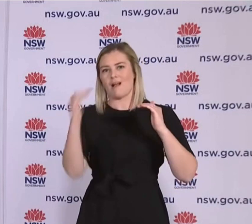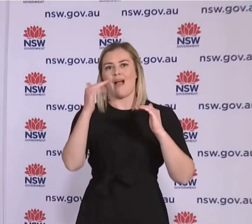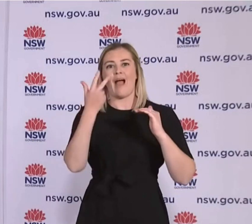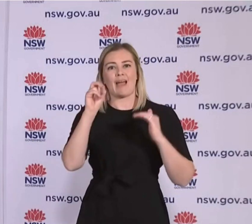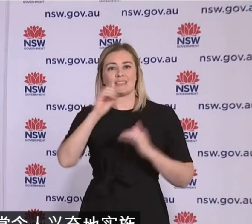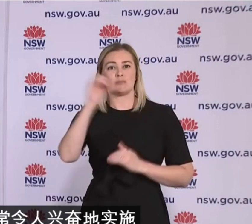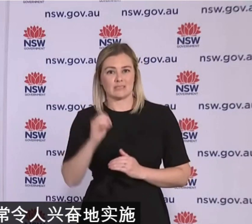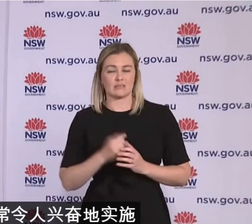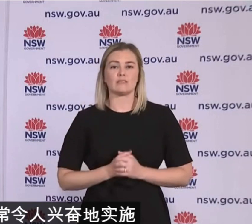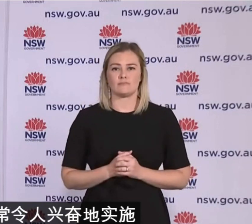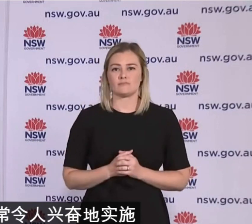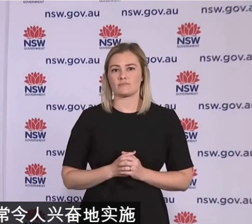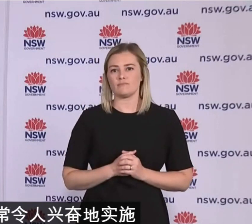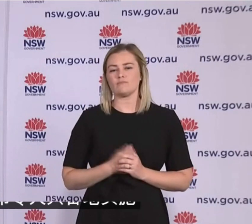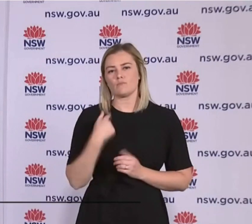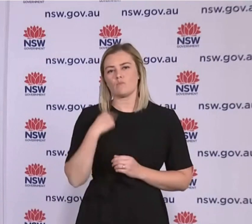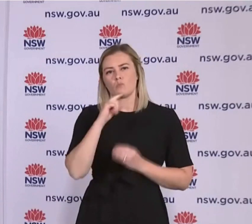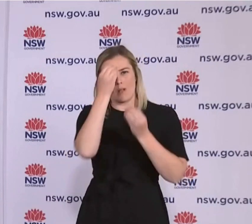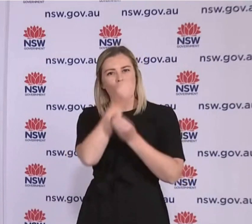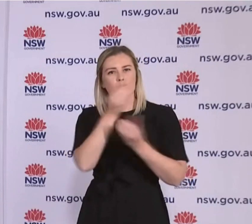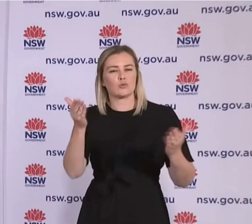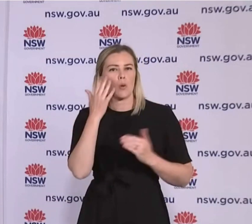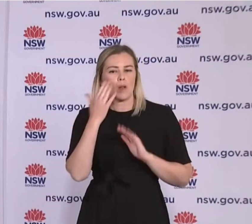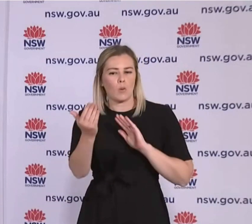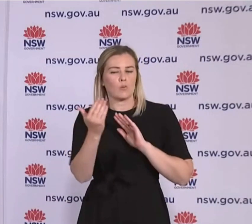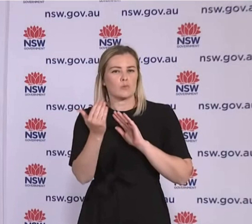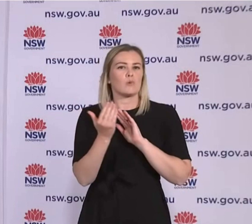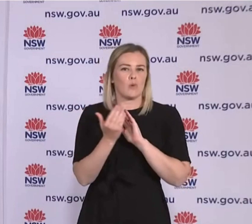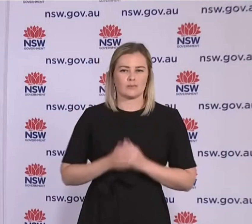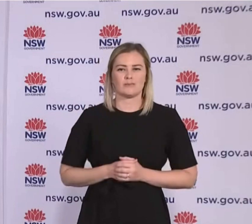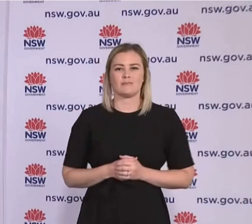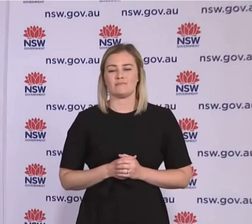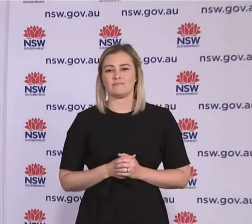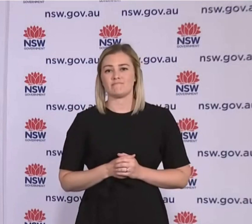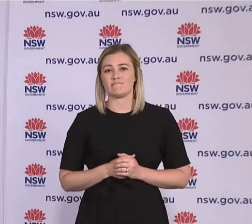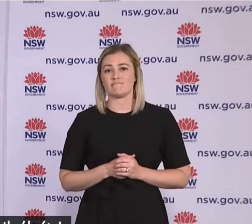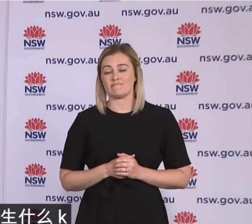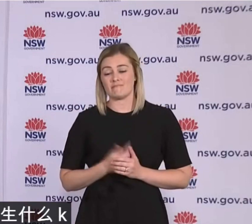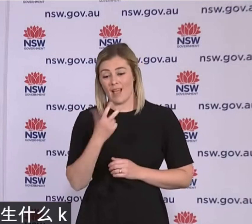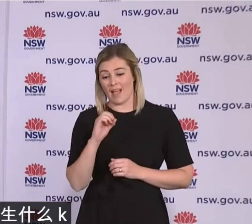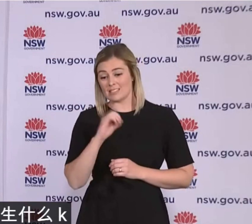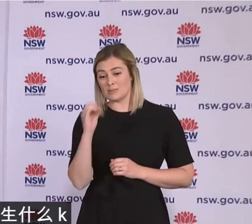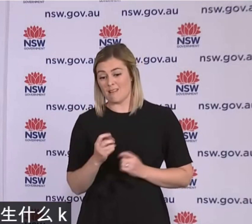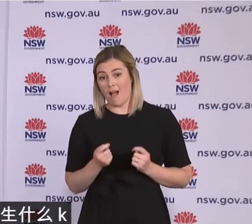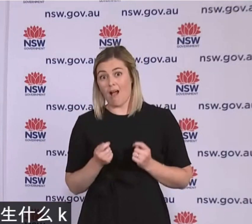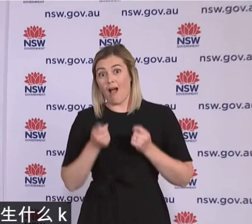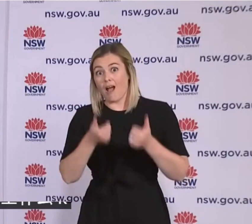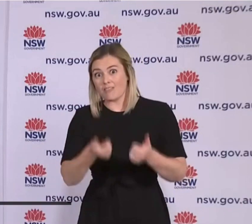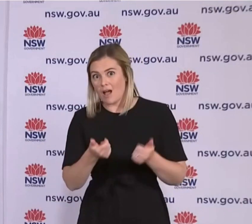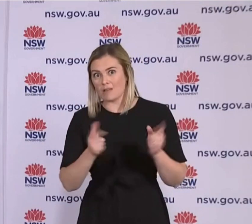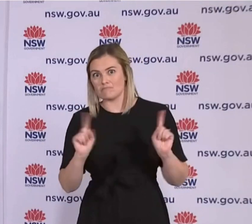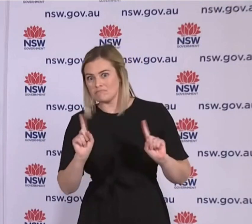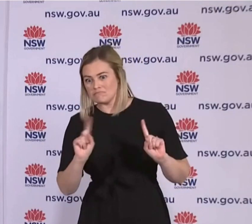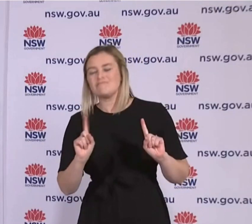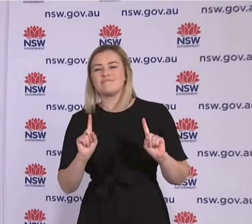October. And we'll know obviously closer to that time. And then obviously the next step after that is what does life look like at 80% double dose vaccination. And if